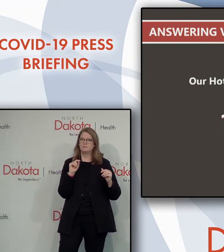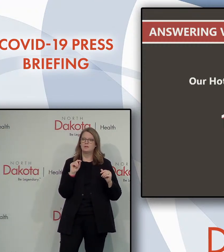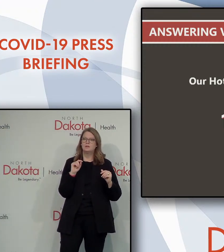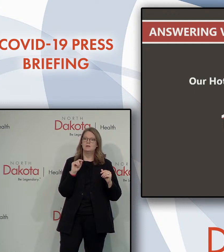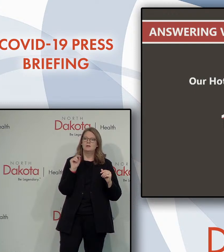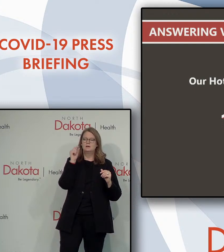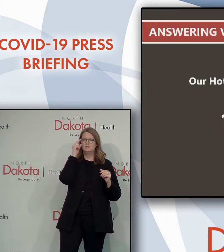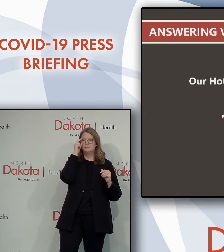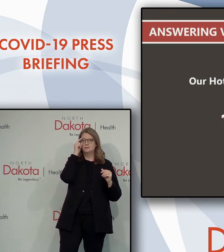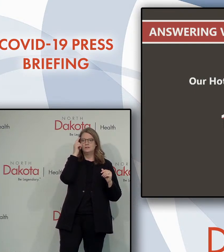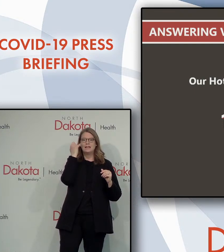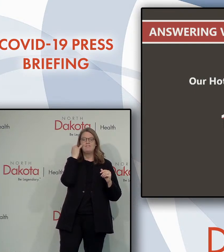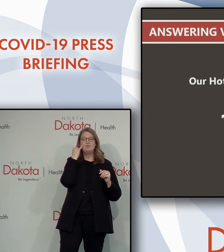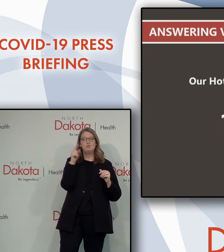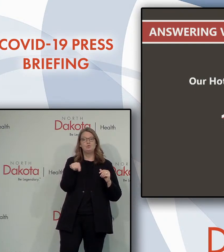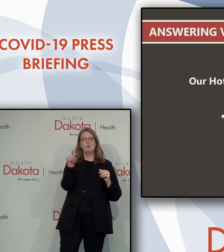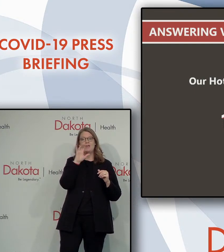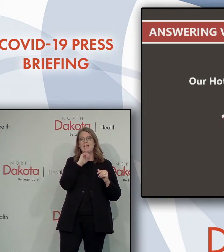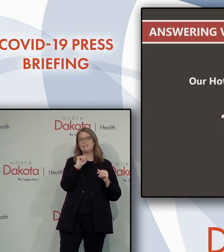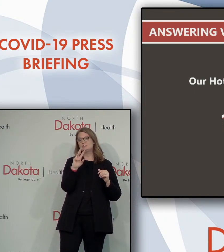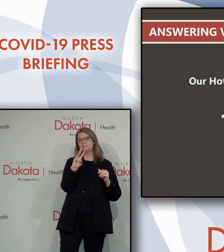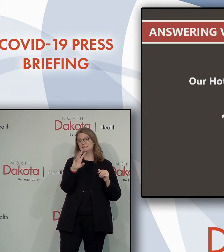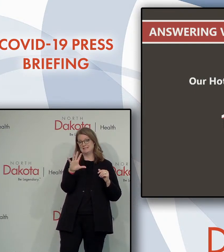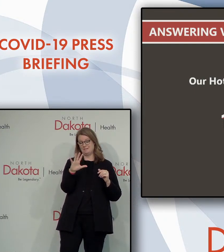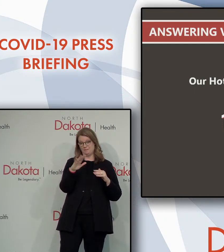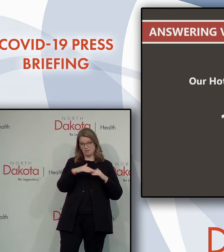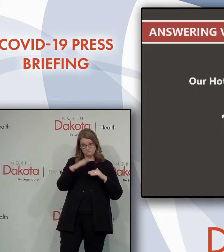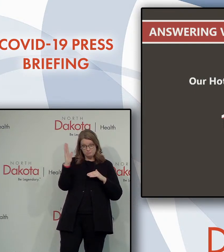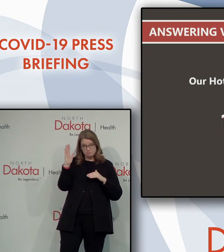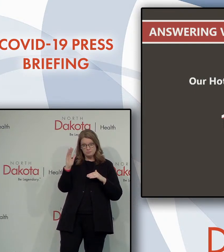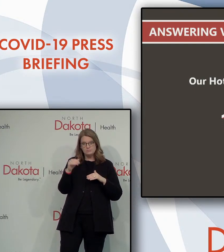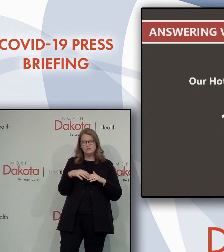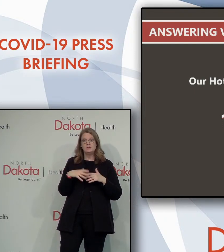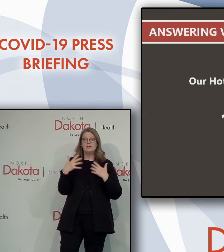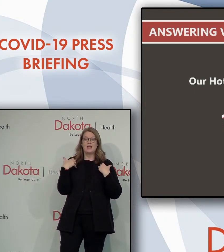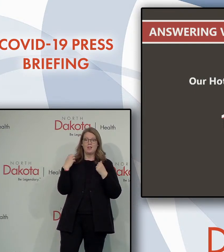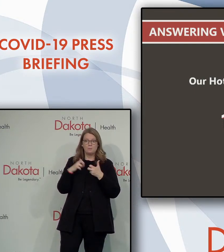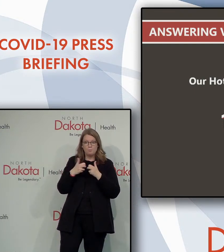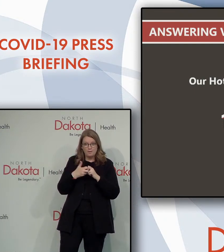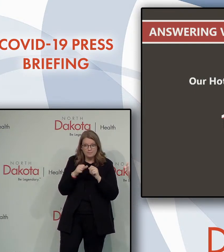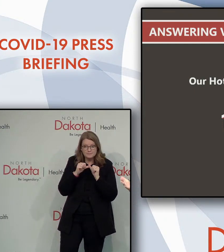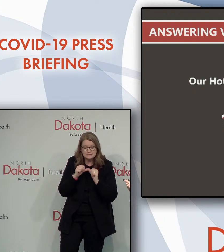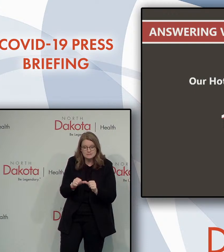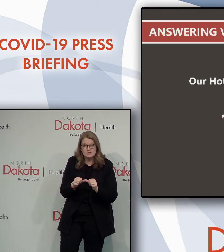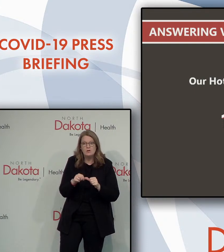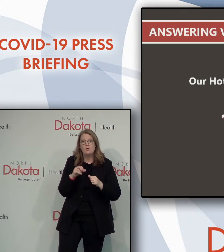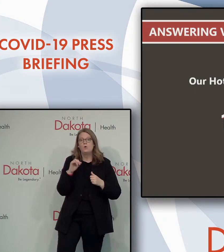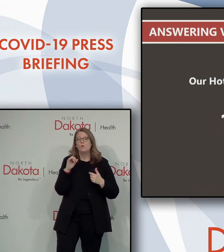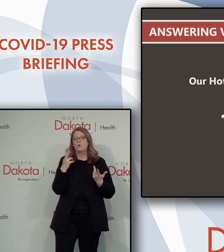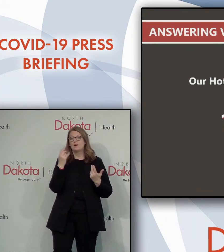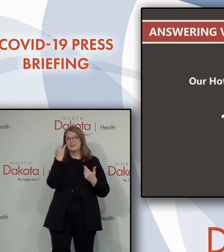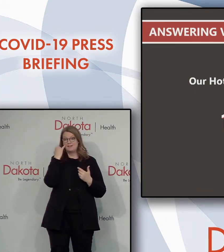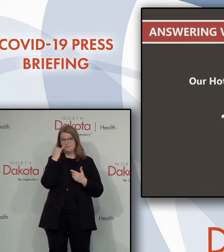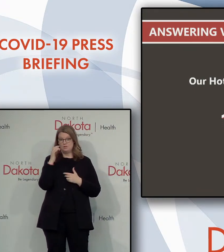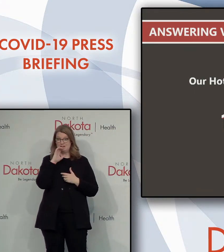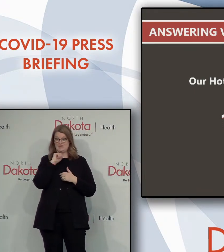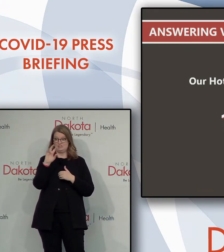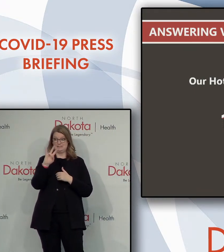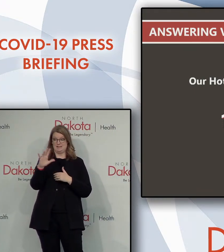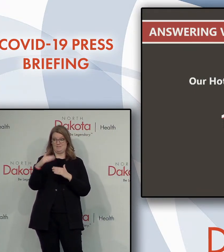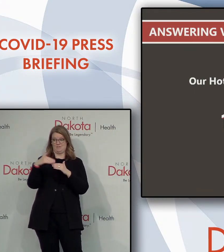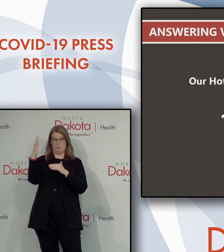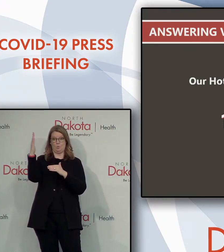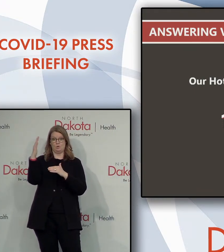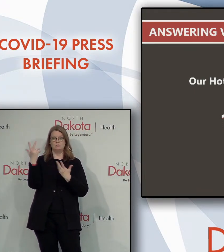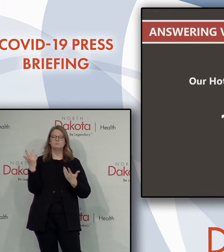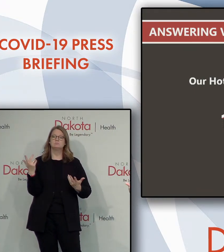And so if you're 65 or older, have underlying health conditions, or especially if you're in the 75 and older group,